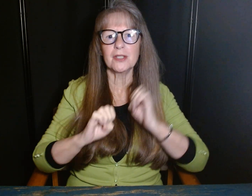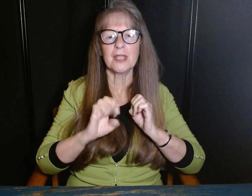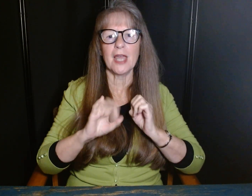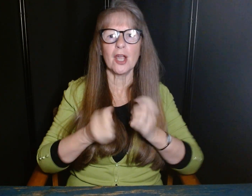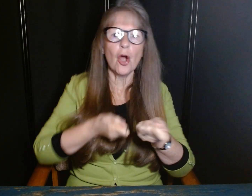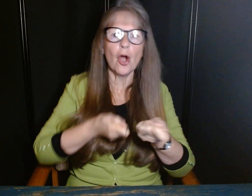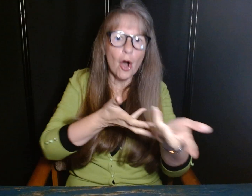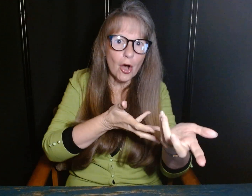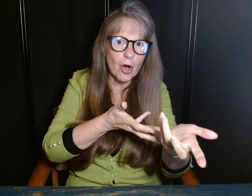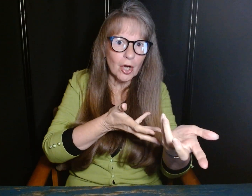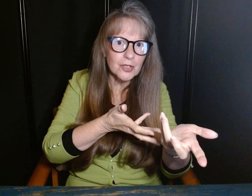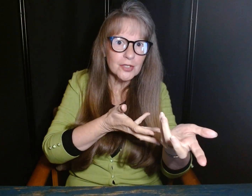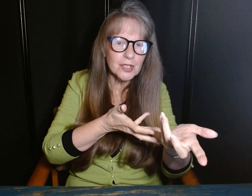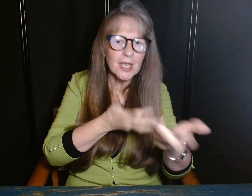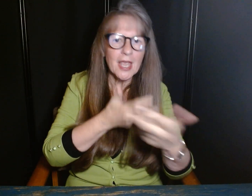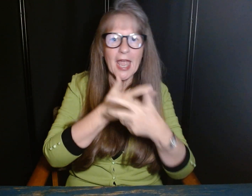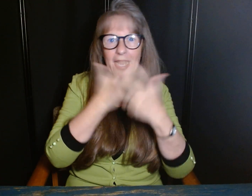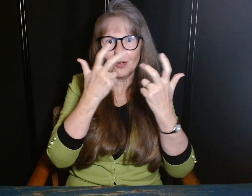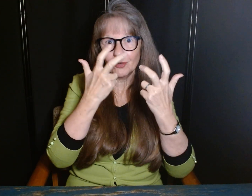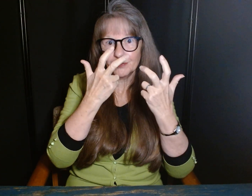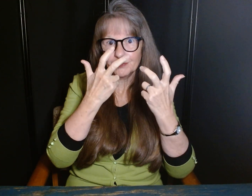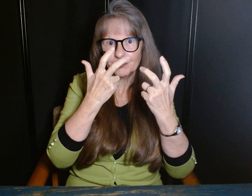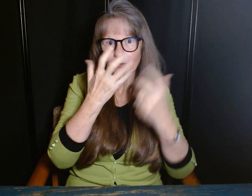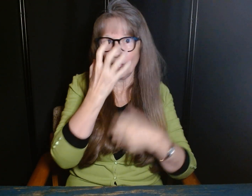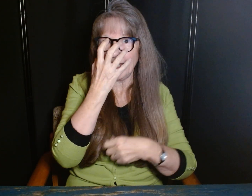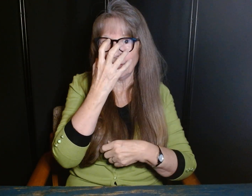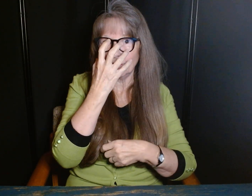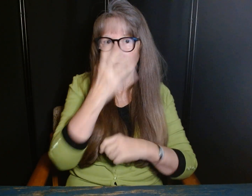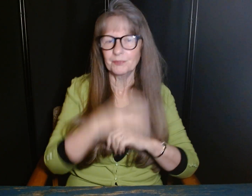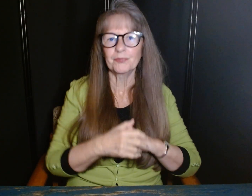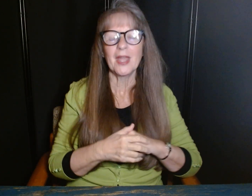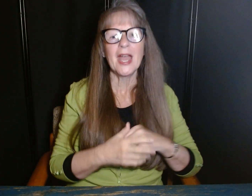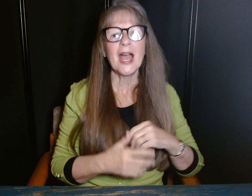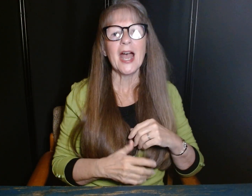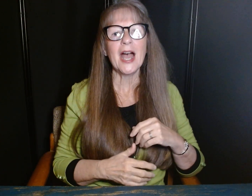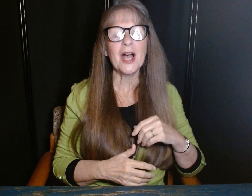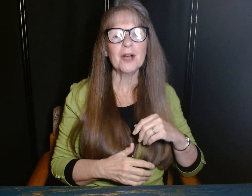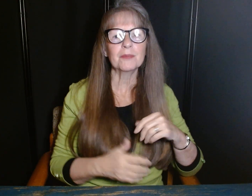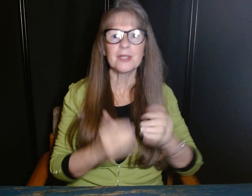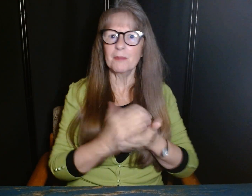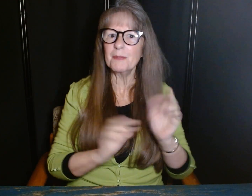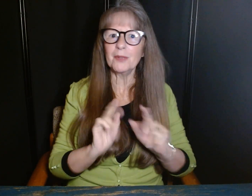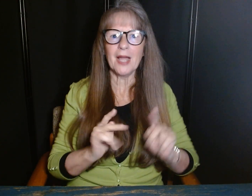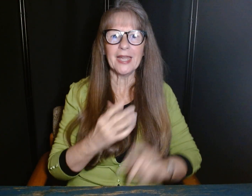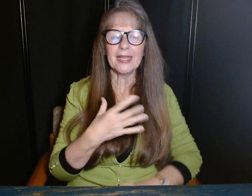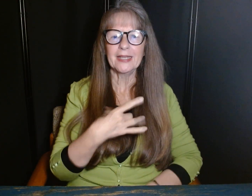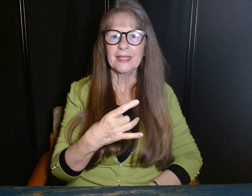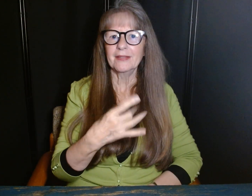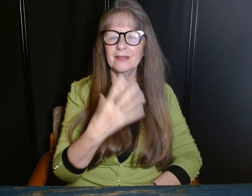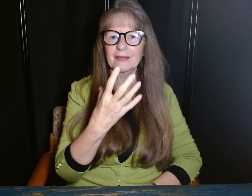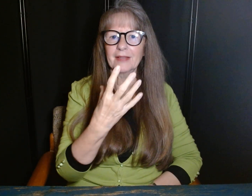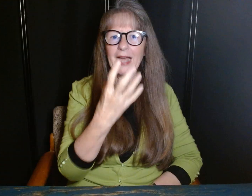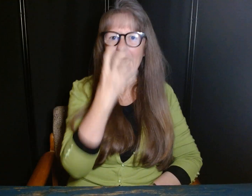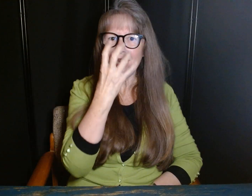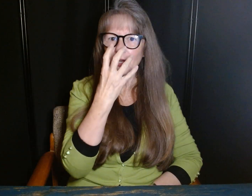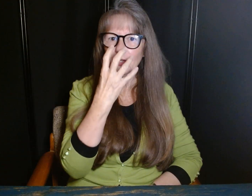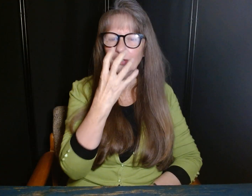that cause anger or anger. Some people like anger, and